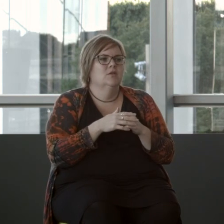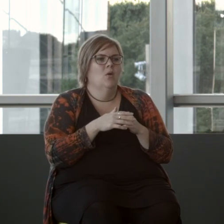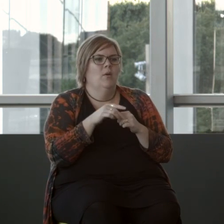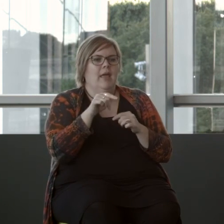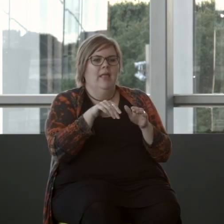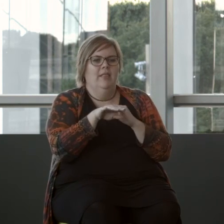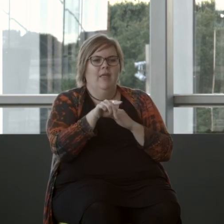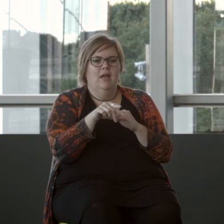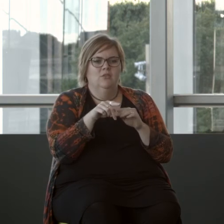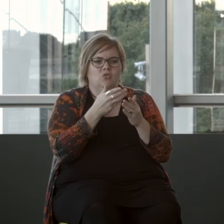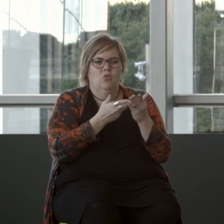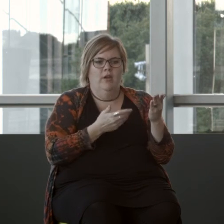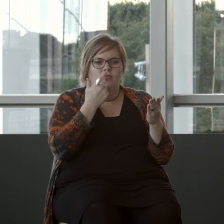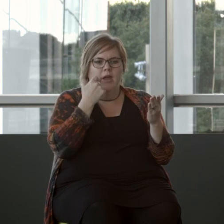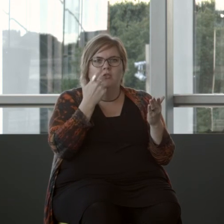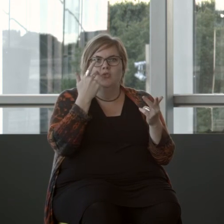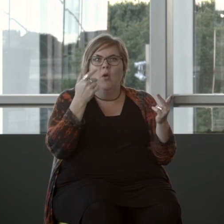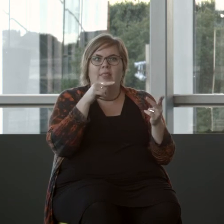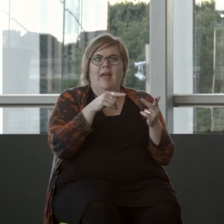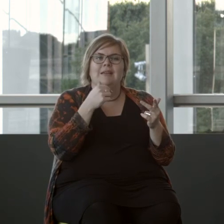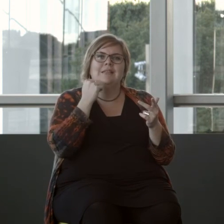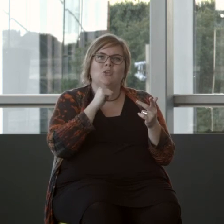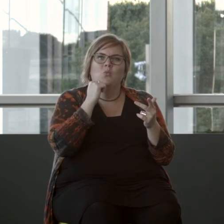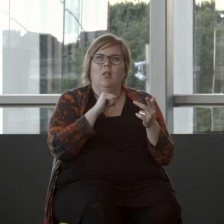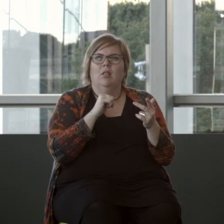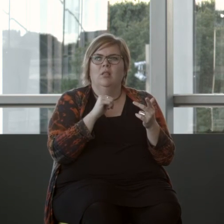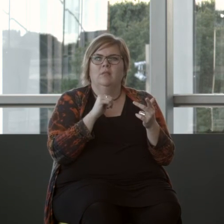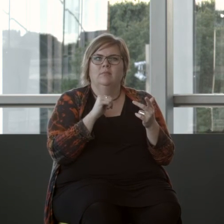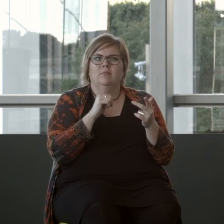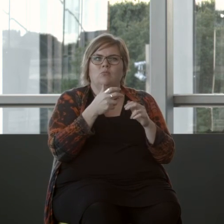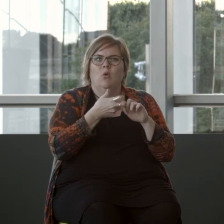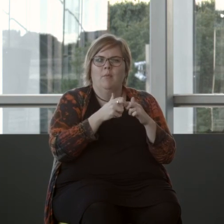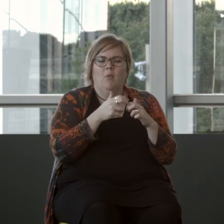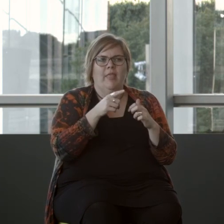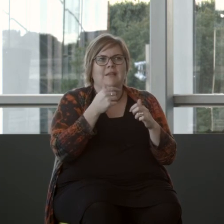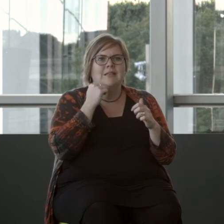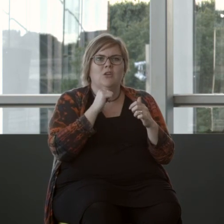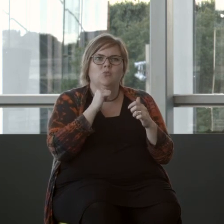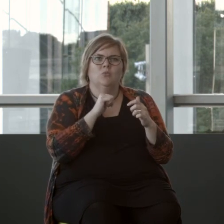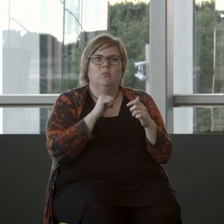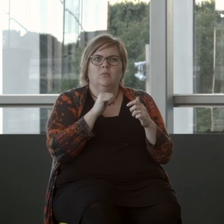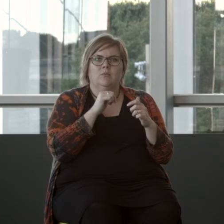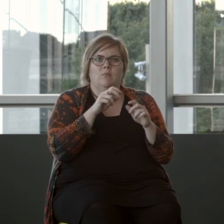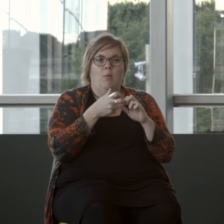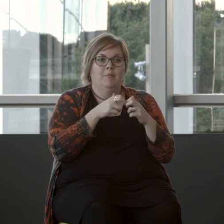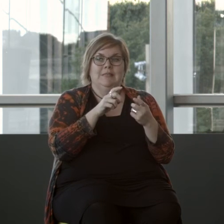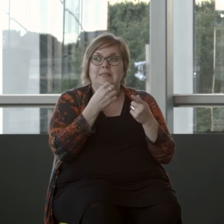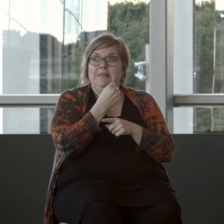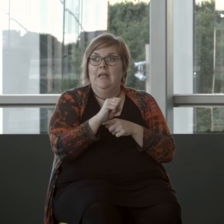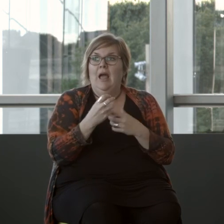say that aggression, that sexual problem, those sexualized problems are still there.